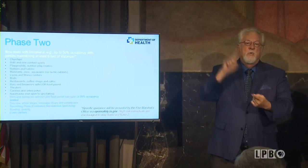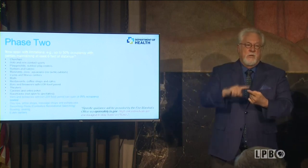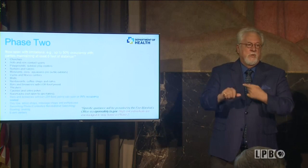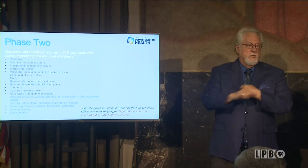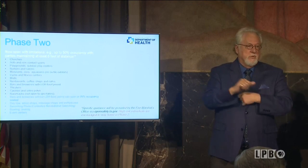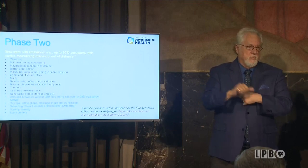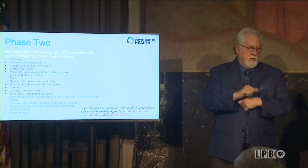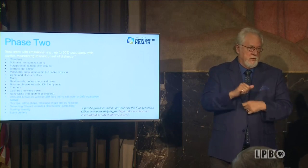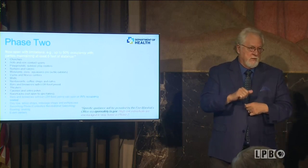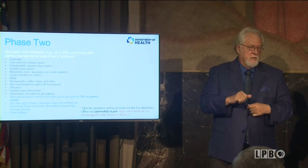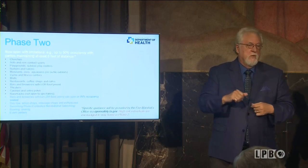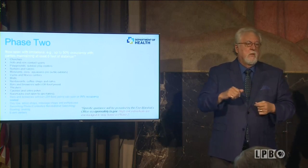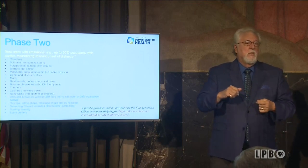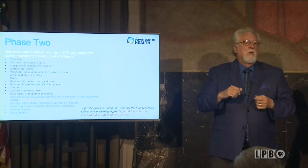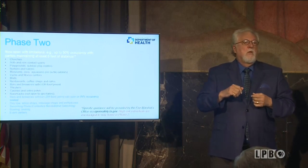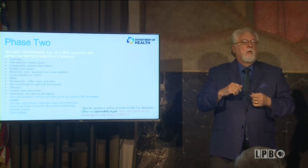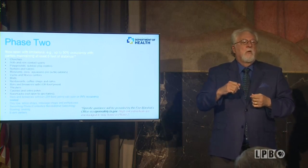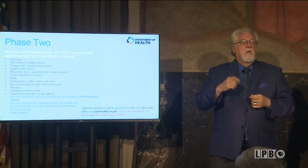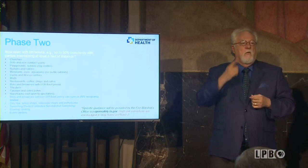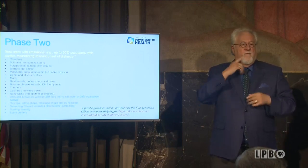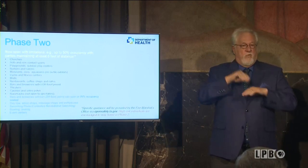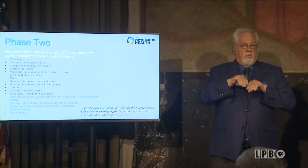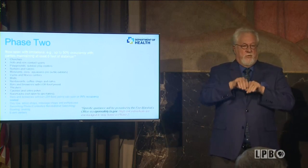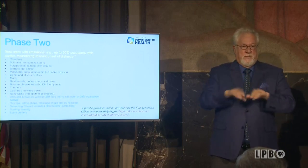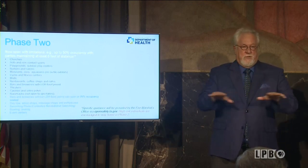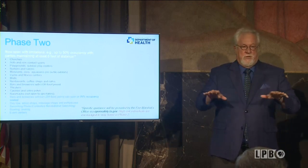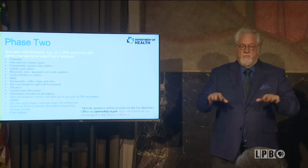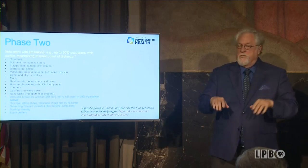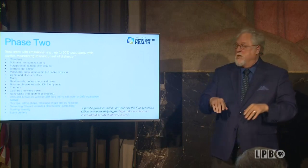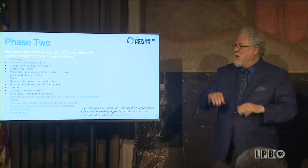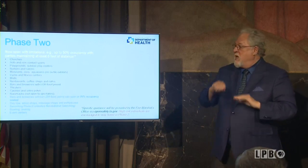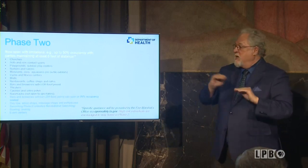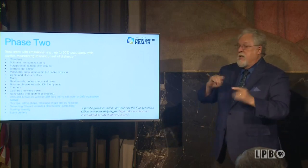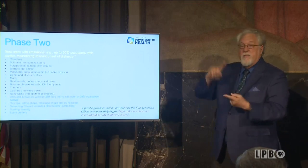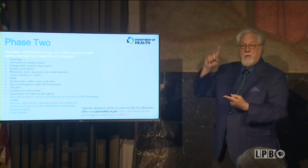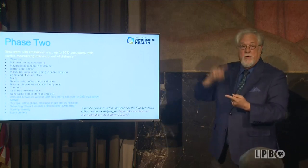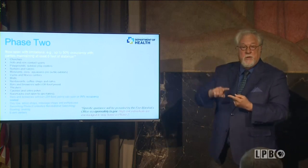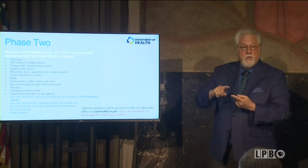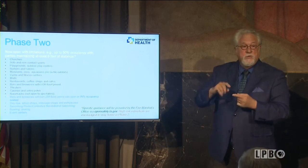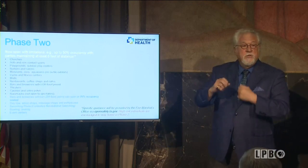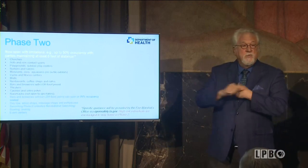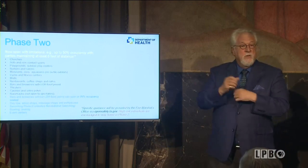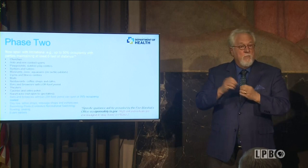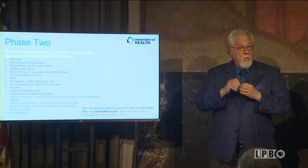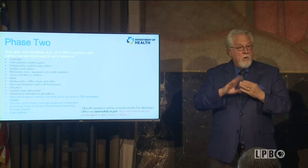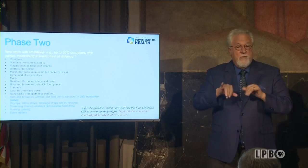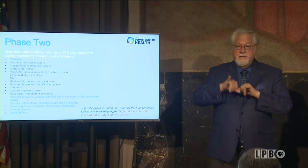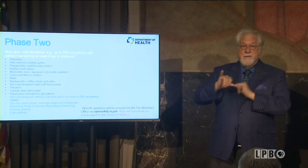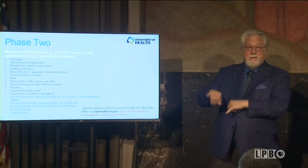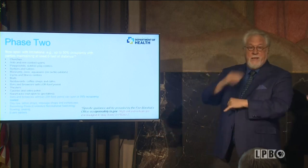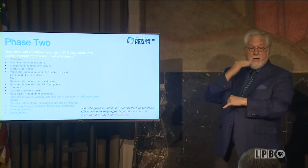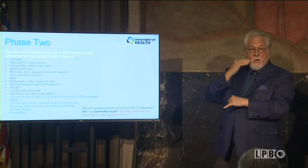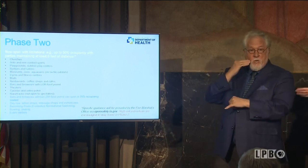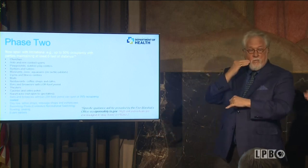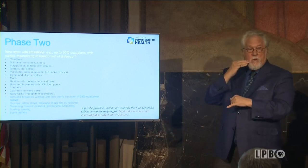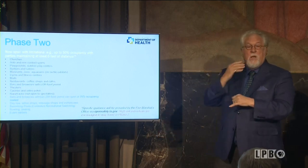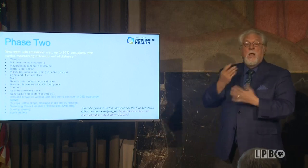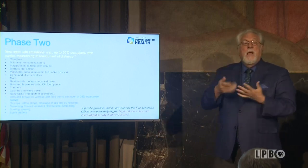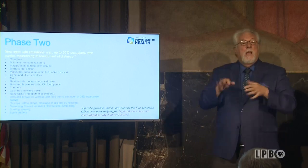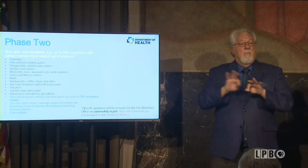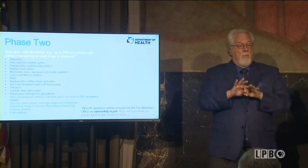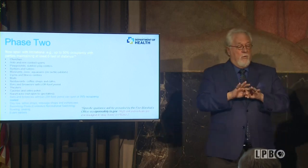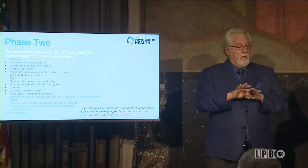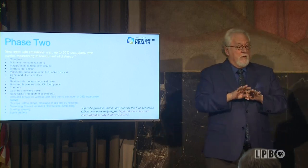risk of transmissions. Nothing reduces the risk more than staying at home, as we've said previously, and